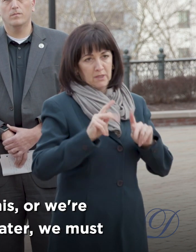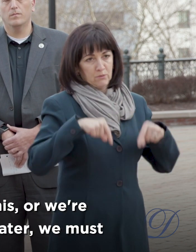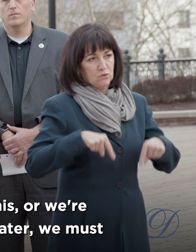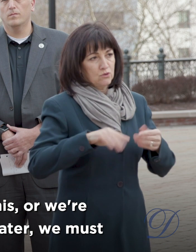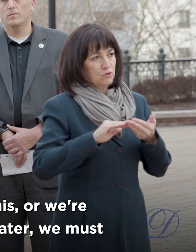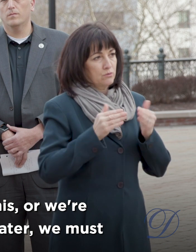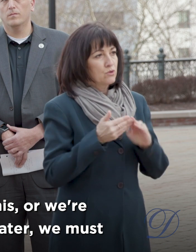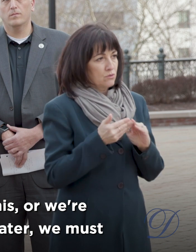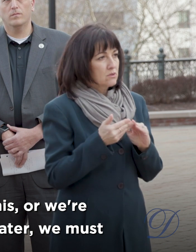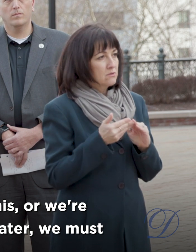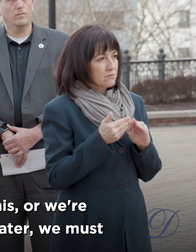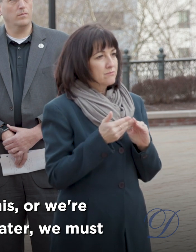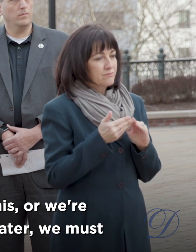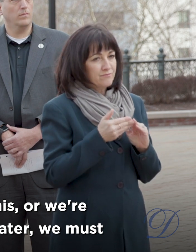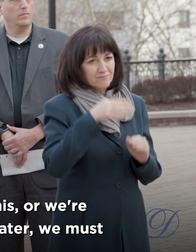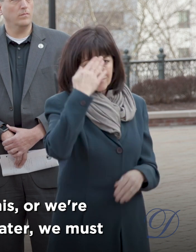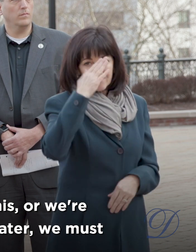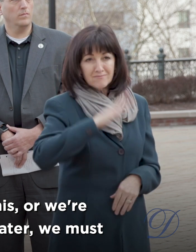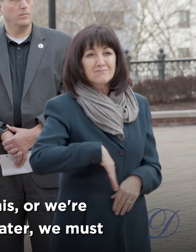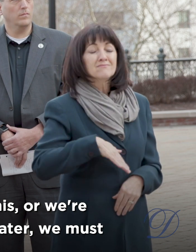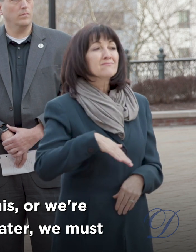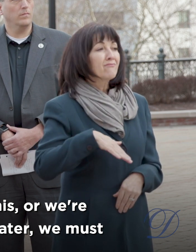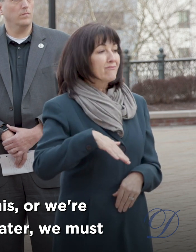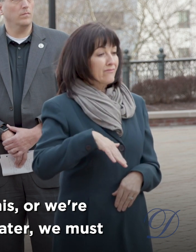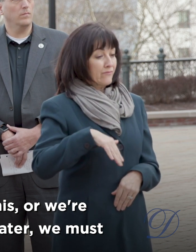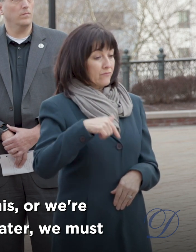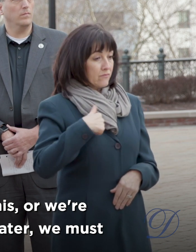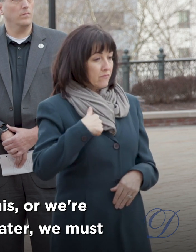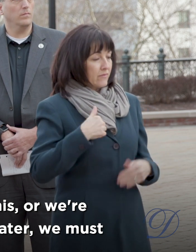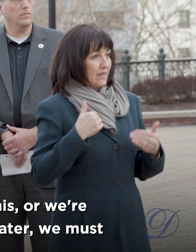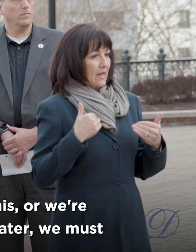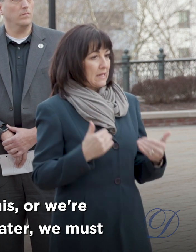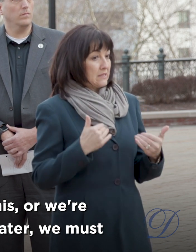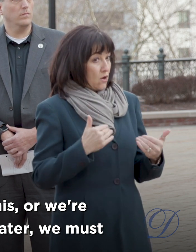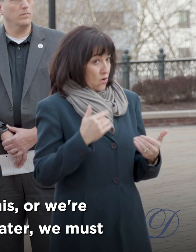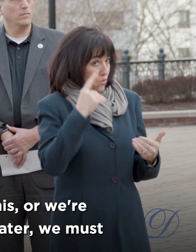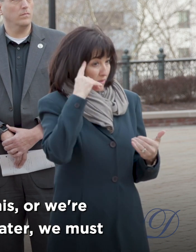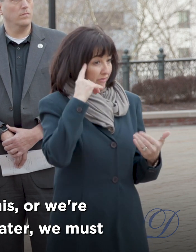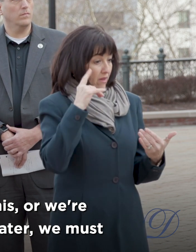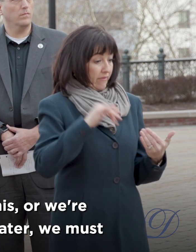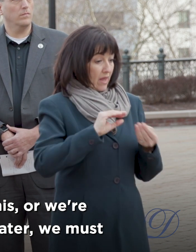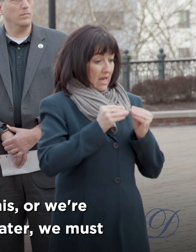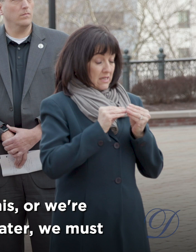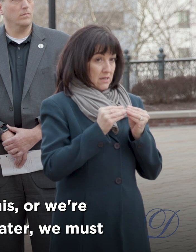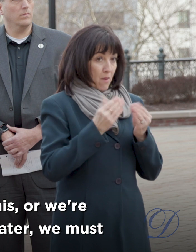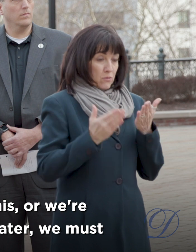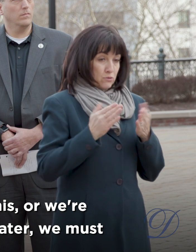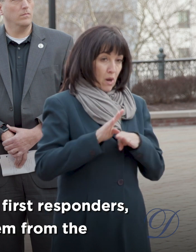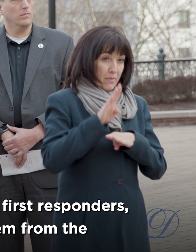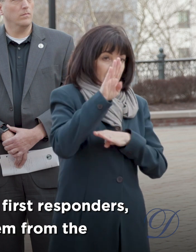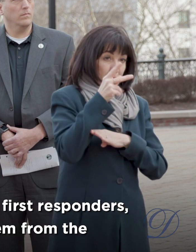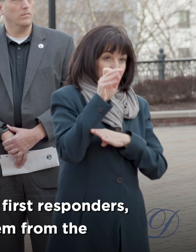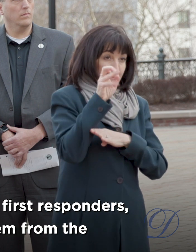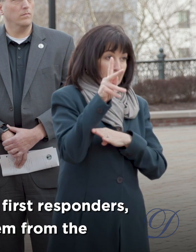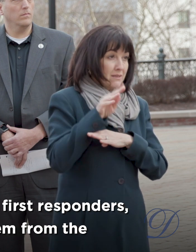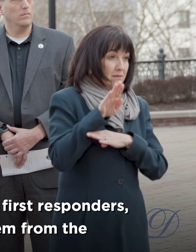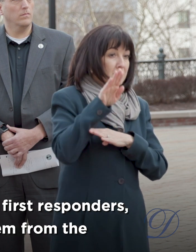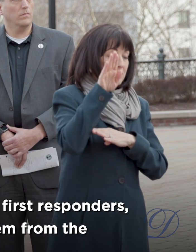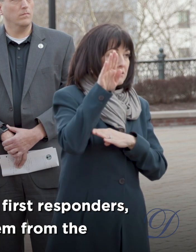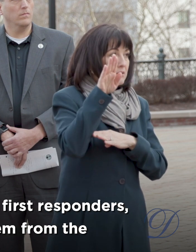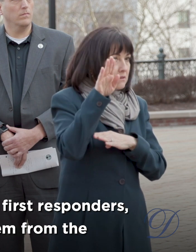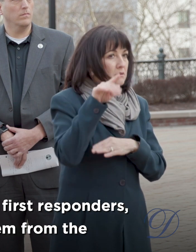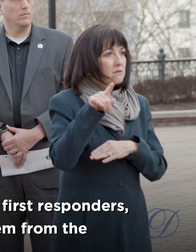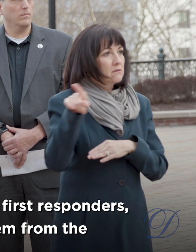know, as we go into this, where we're peaking hopefully sooner than later, we must protect our